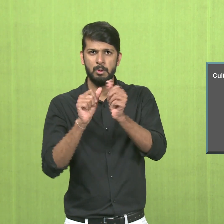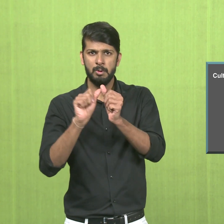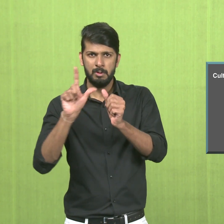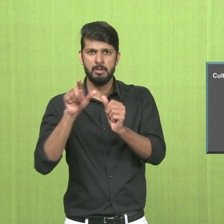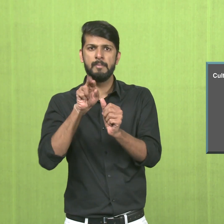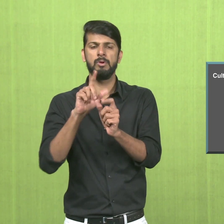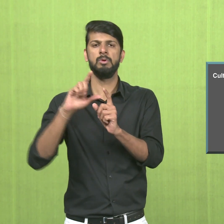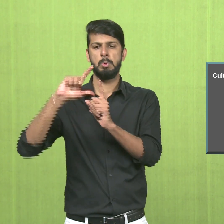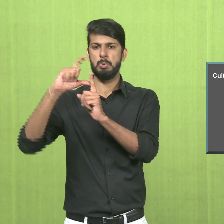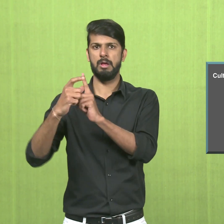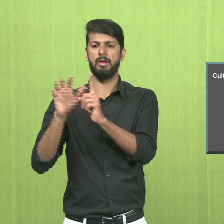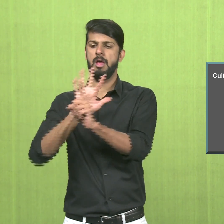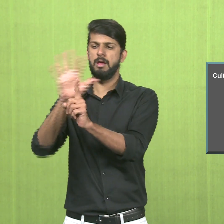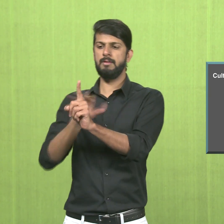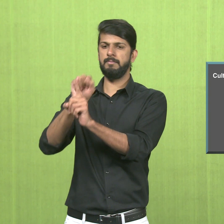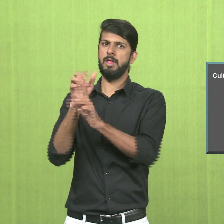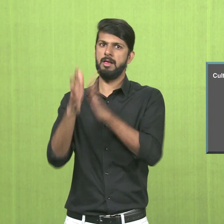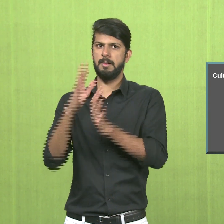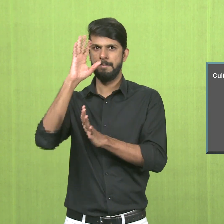Cultural diversity.